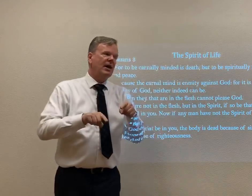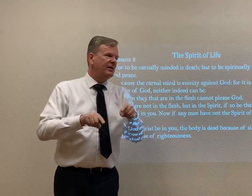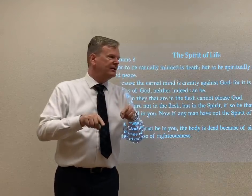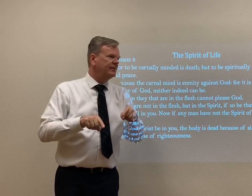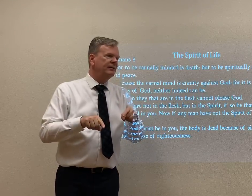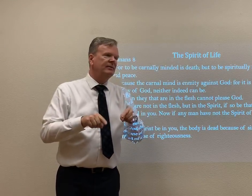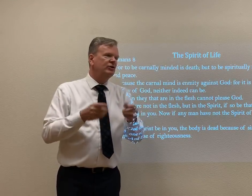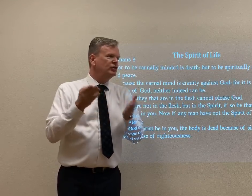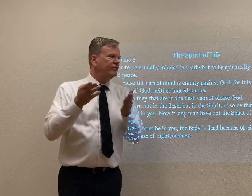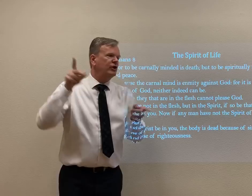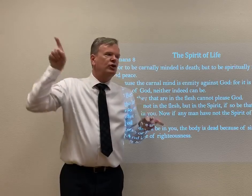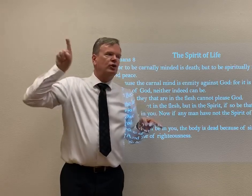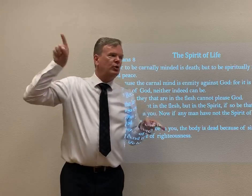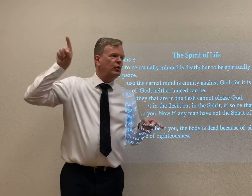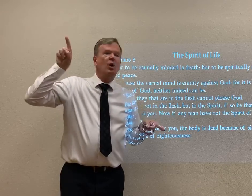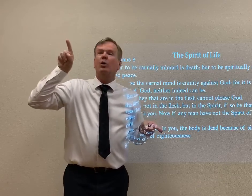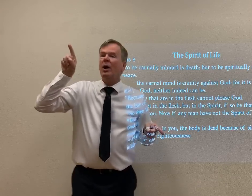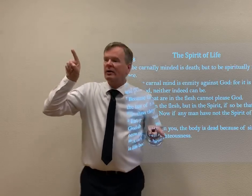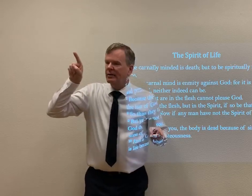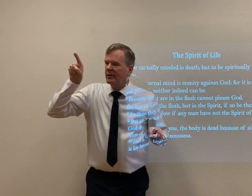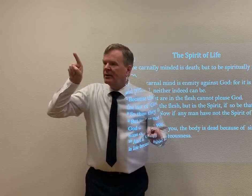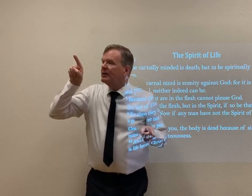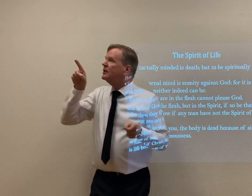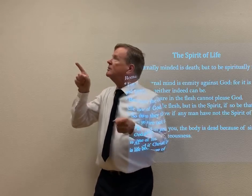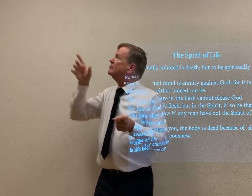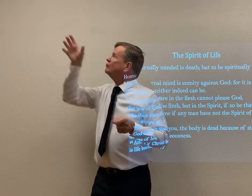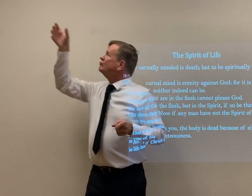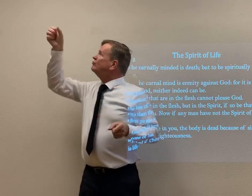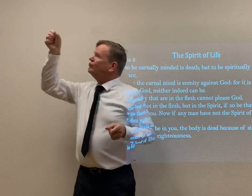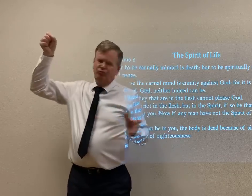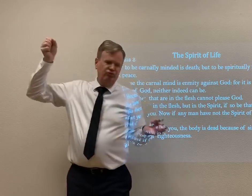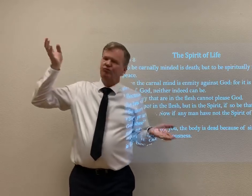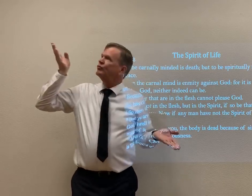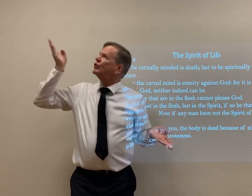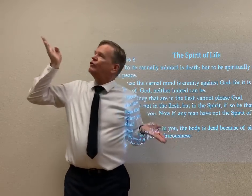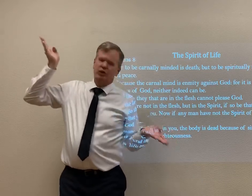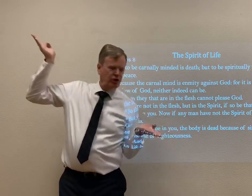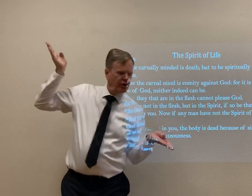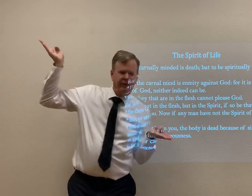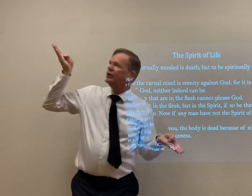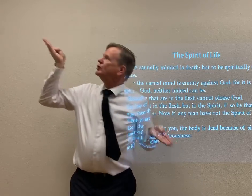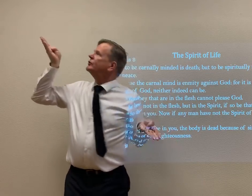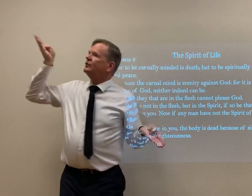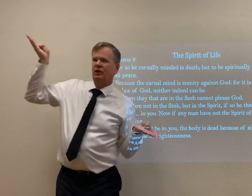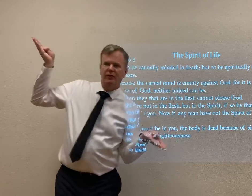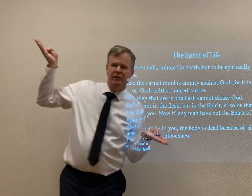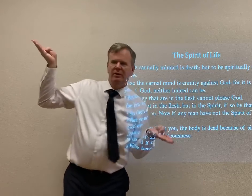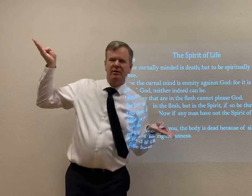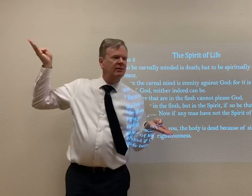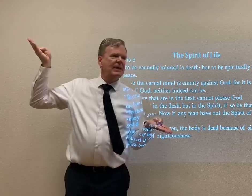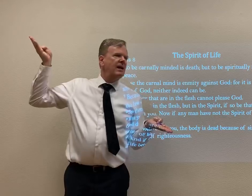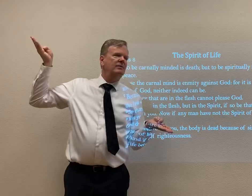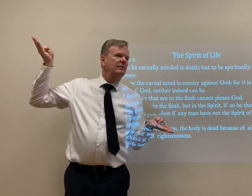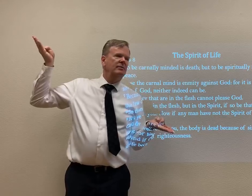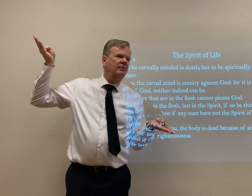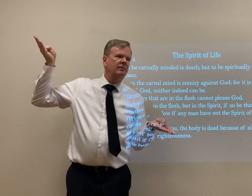cannot do that. You cannot serve two masters. Yeah, you're right. You can't serve both masters simultaneously. That's not how it